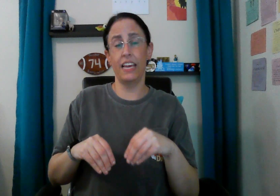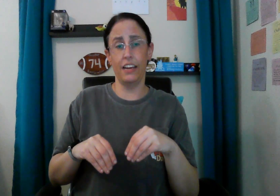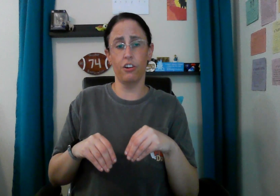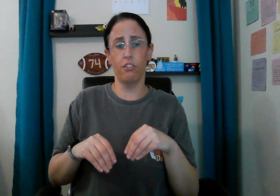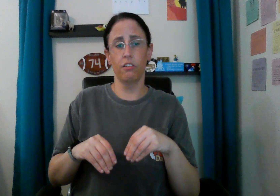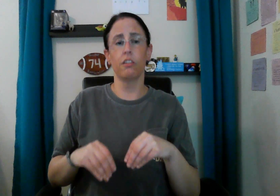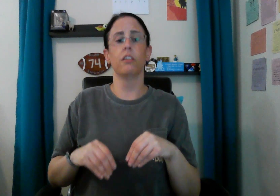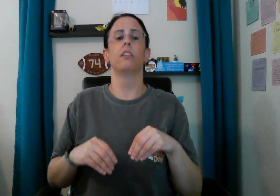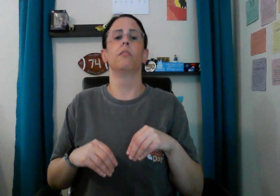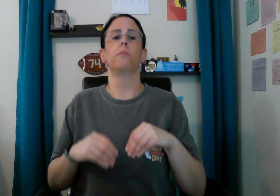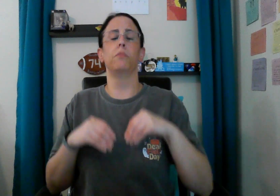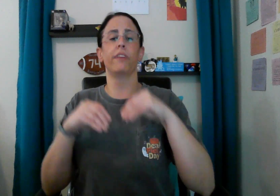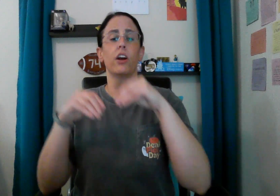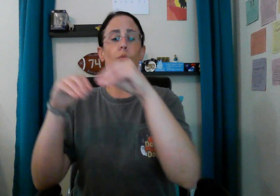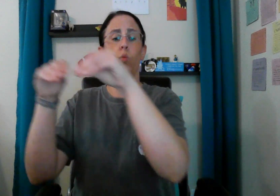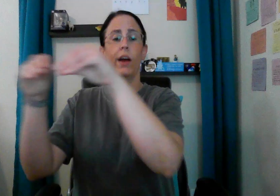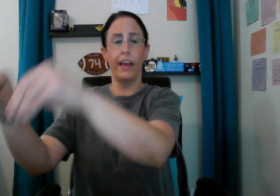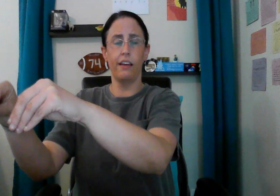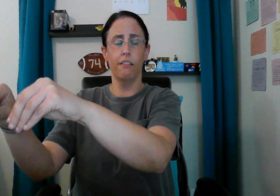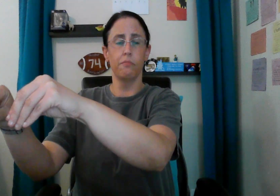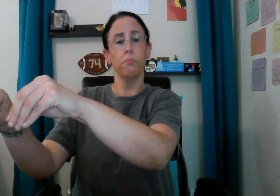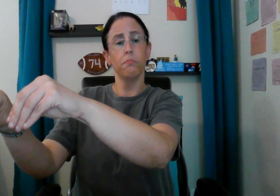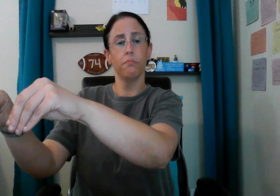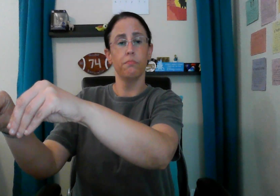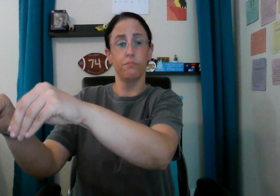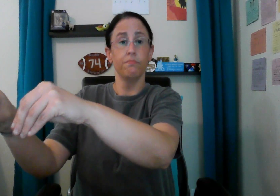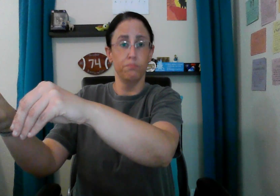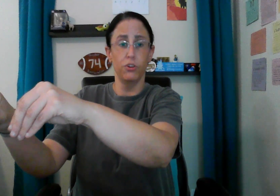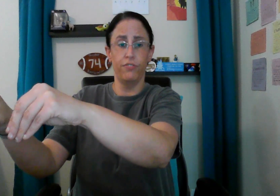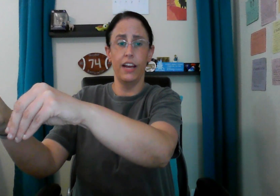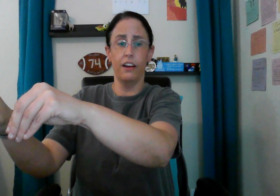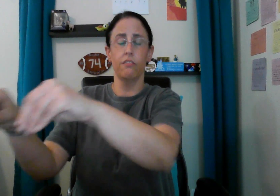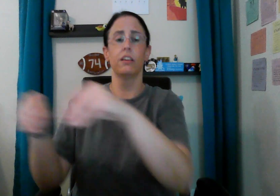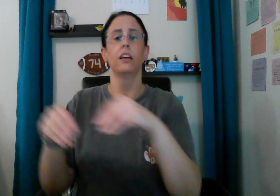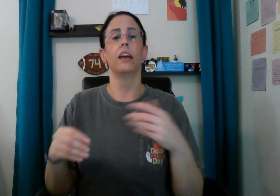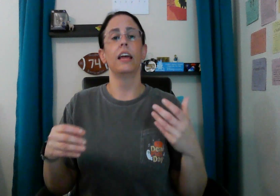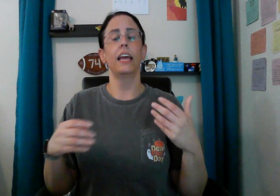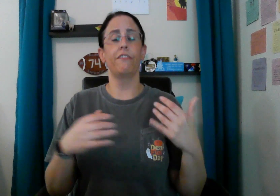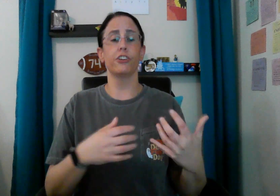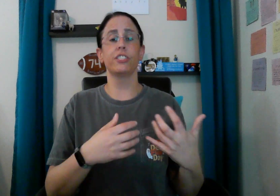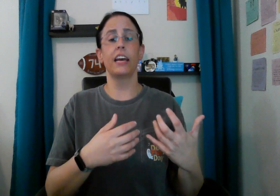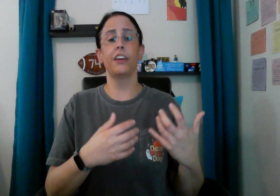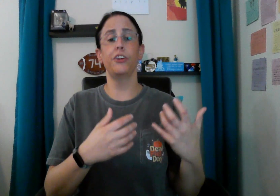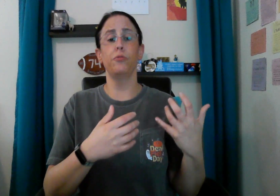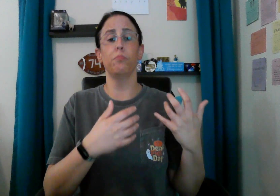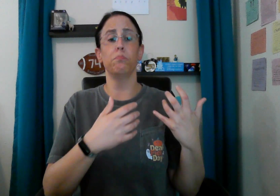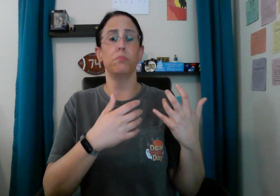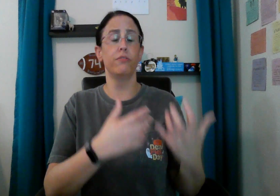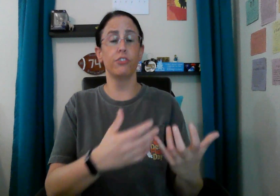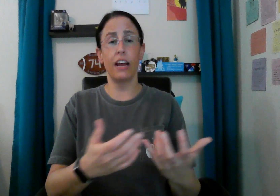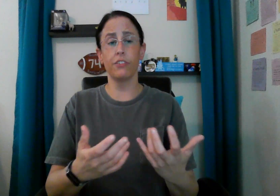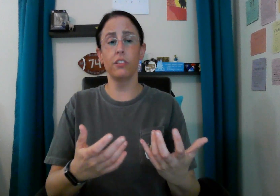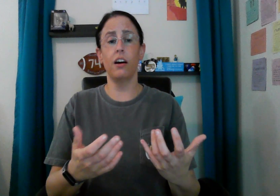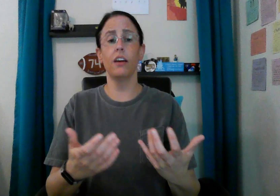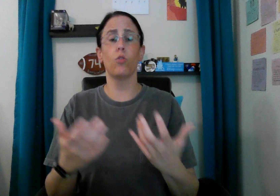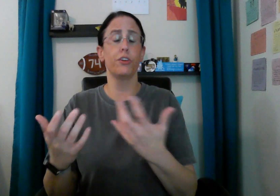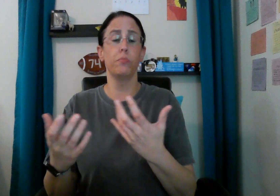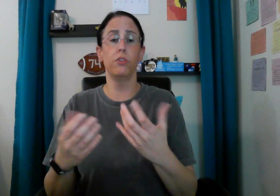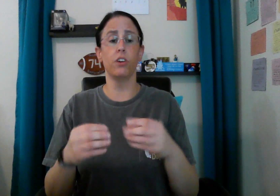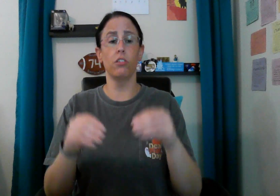here. Moving away, move there. If you're saying you moved around a lot or you moved all